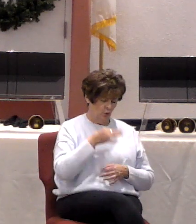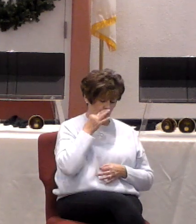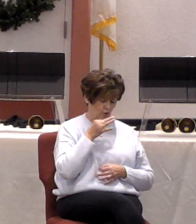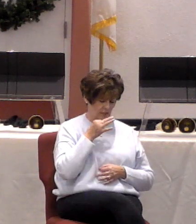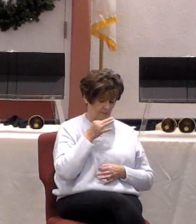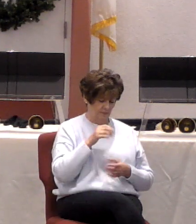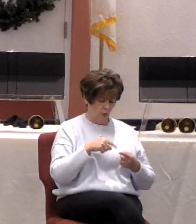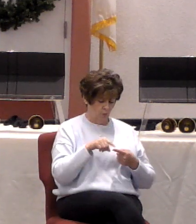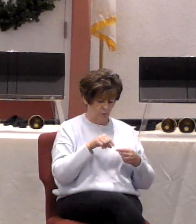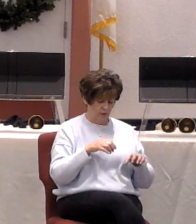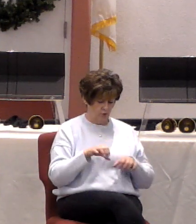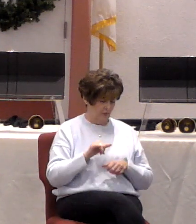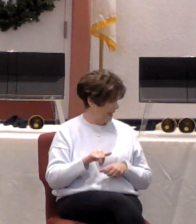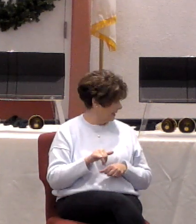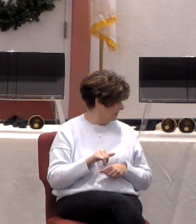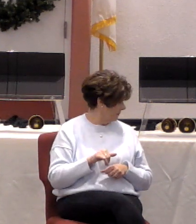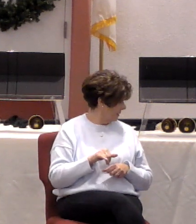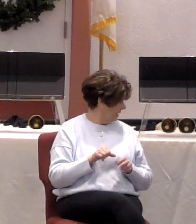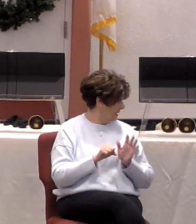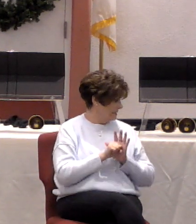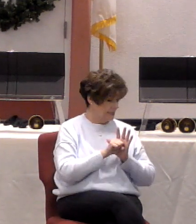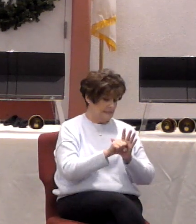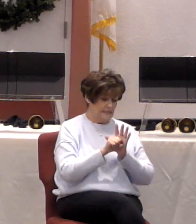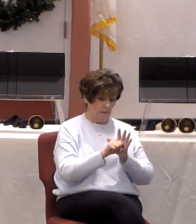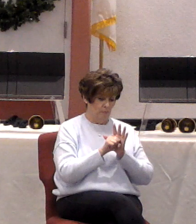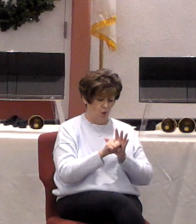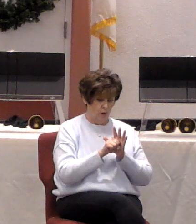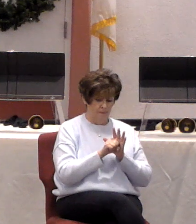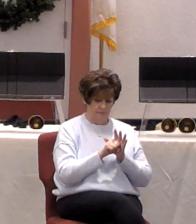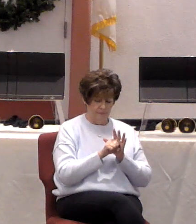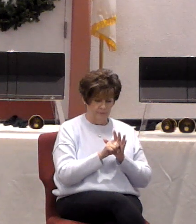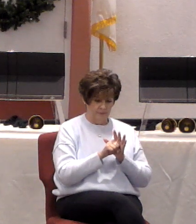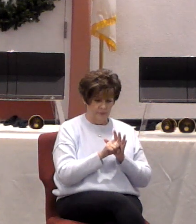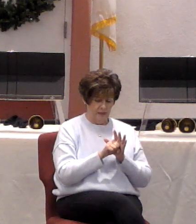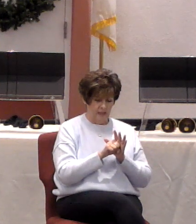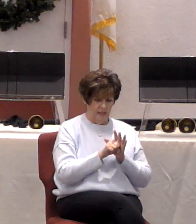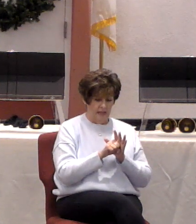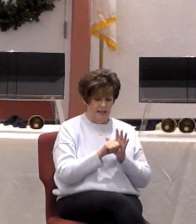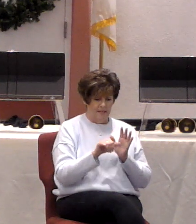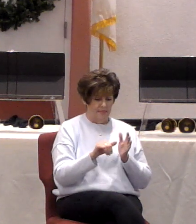When we do that, it's a symbol symbolizing the death, burial, and resurrection of Christ.